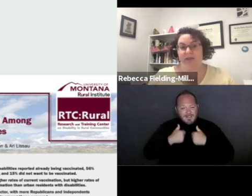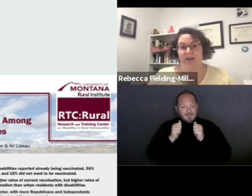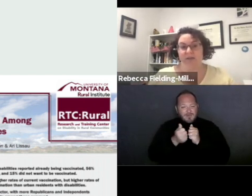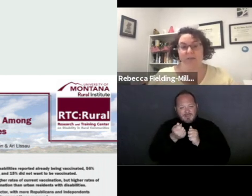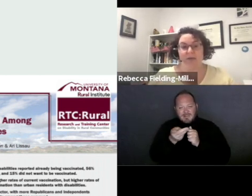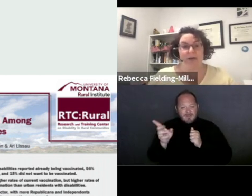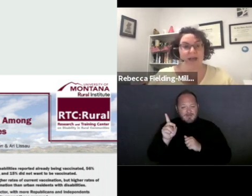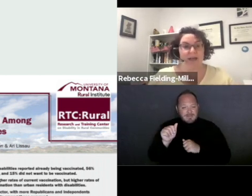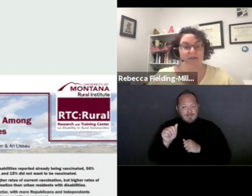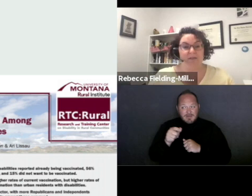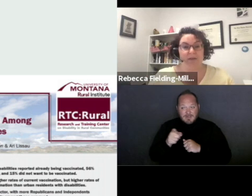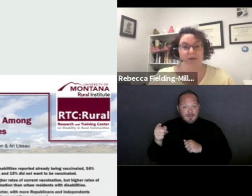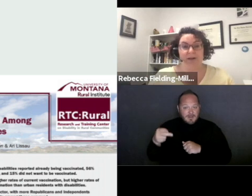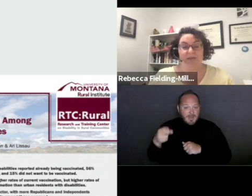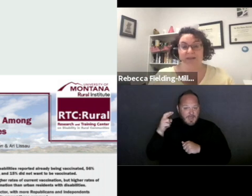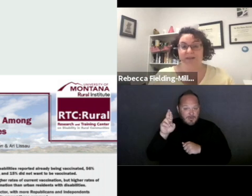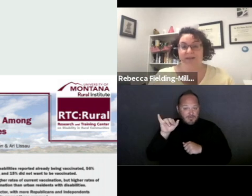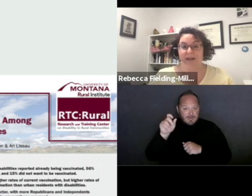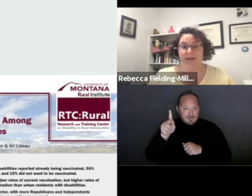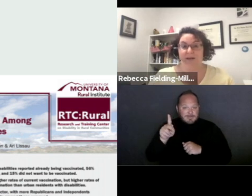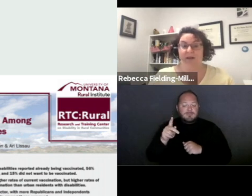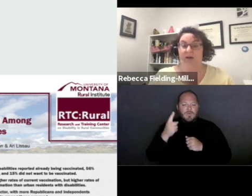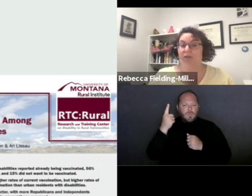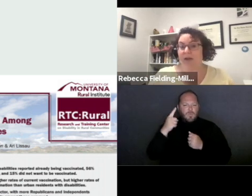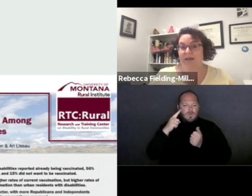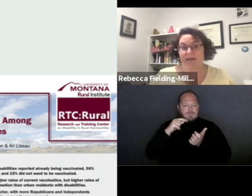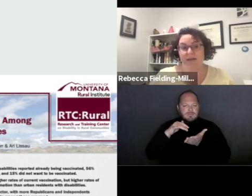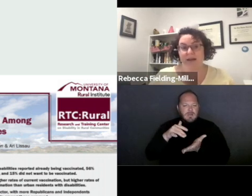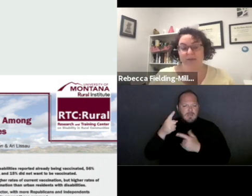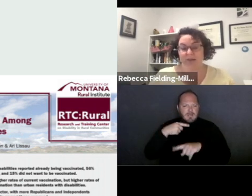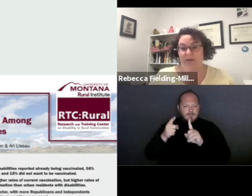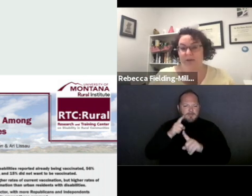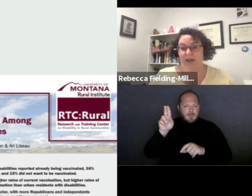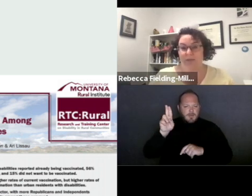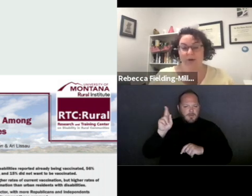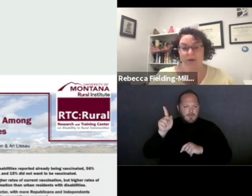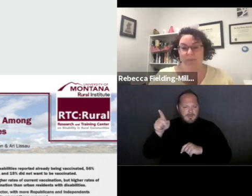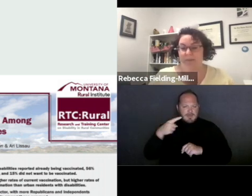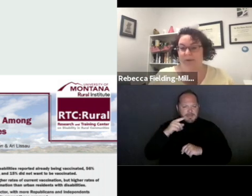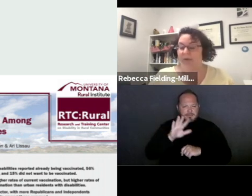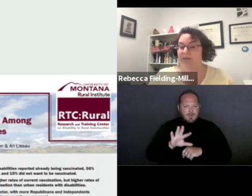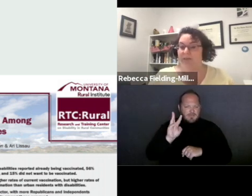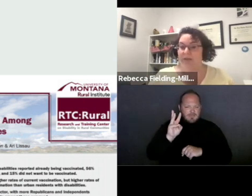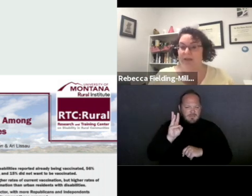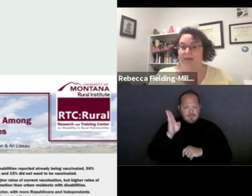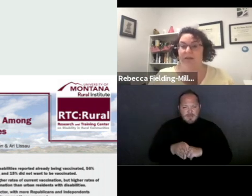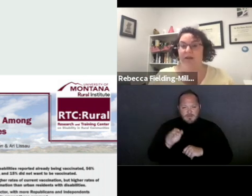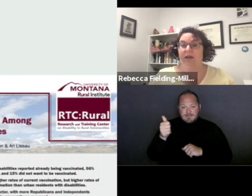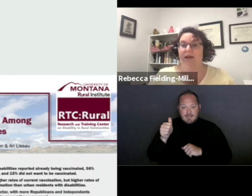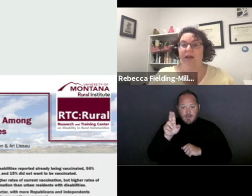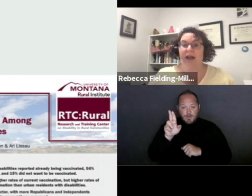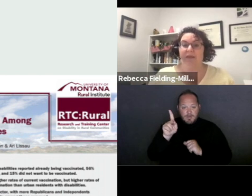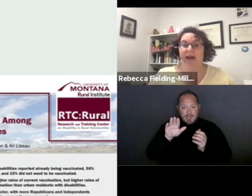There was a study from the UK that found that about 6 in 10 COVID-19 deaths in the UK were among people with